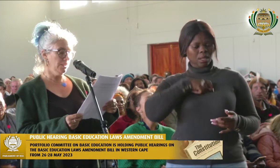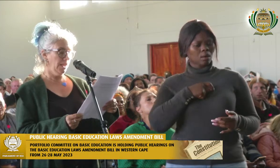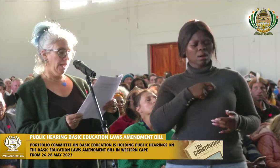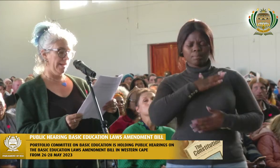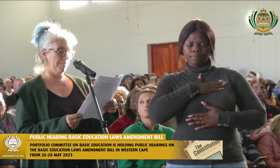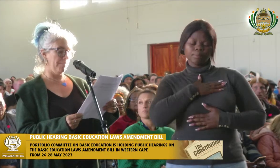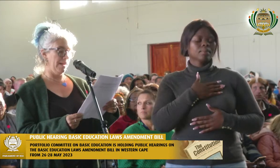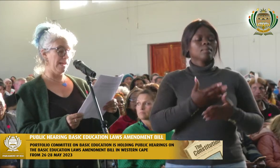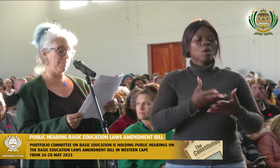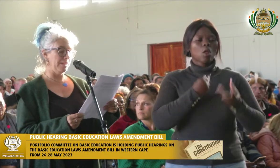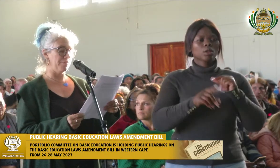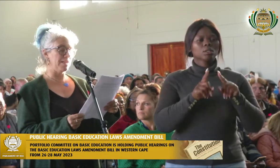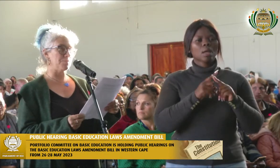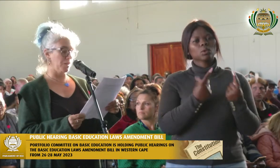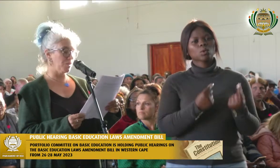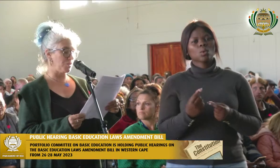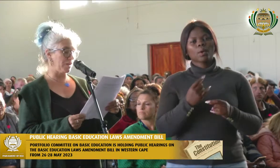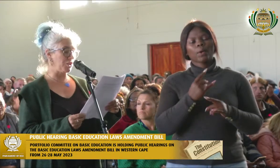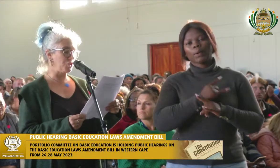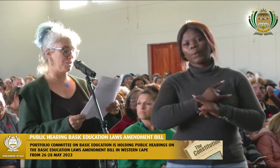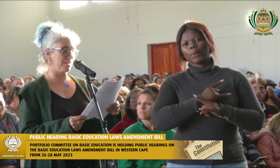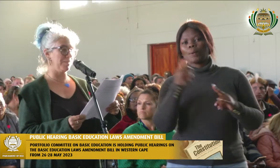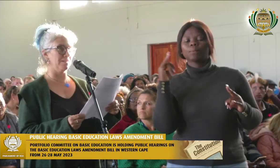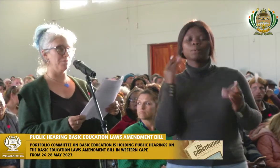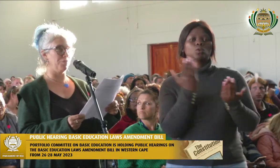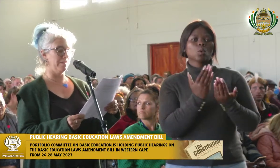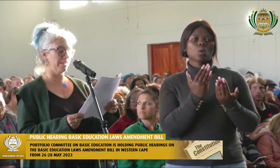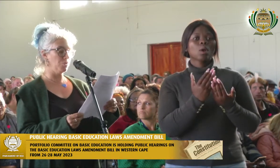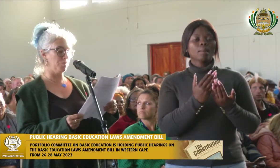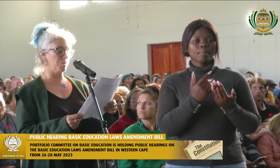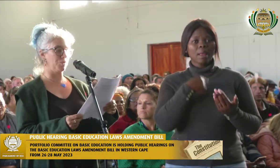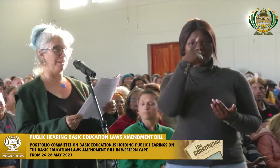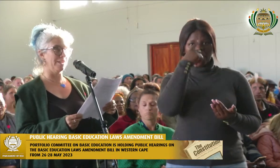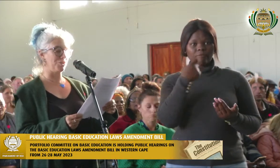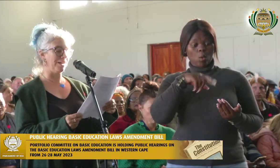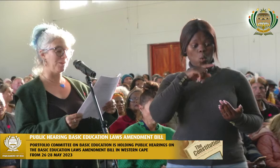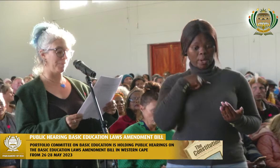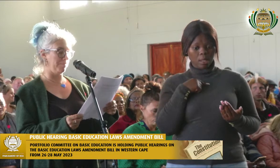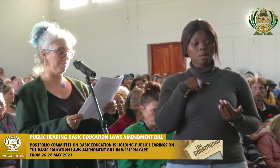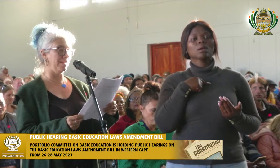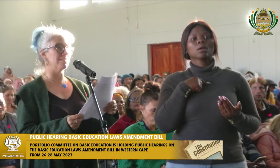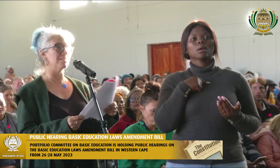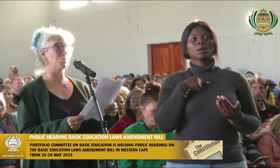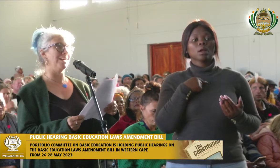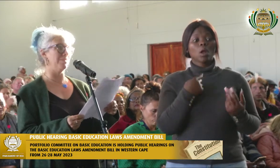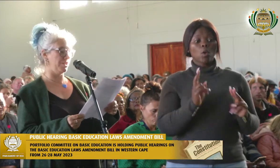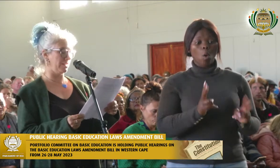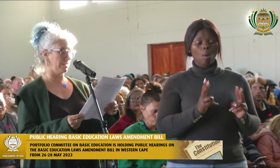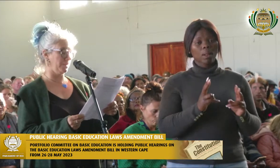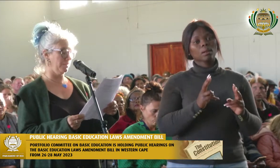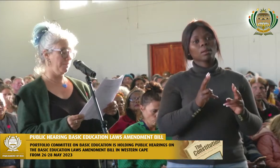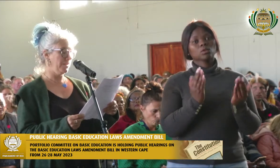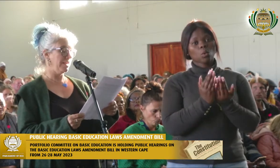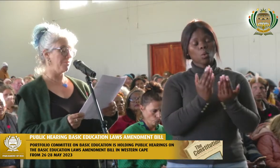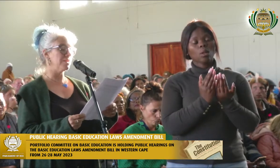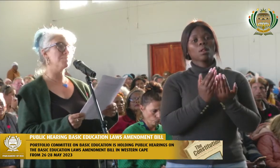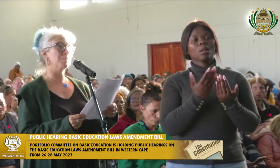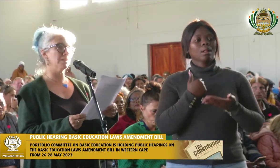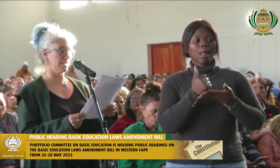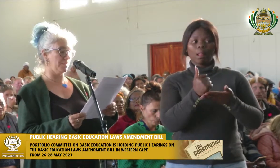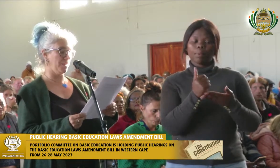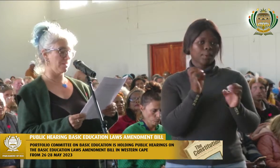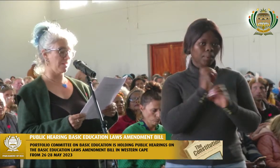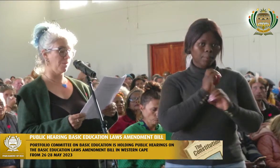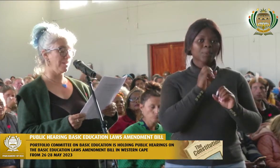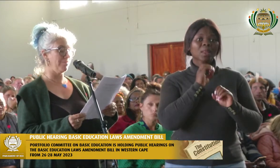school. And I believe that is because we could do something different than normal schooling to help him. And this is why I reject the bill. If this